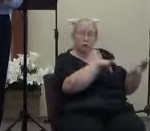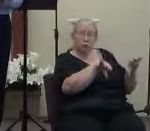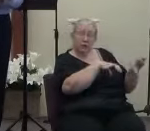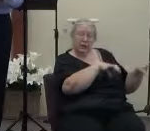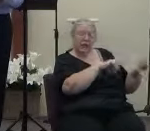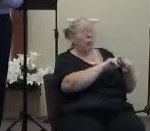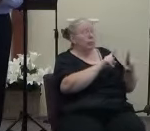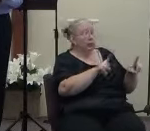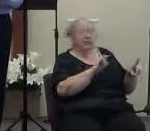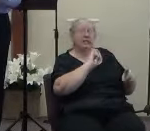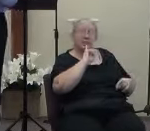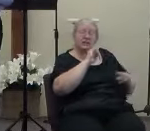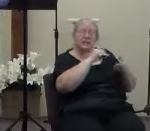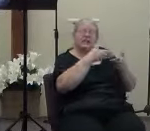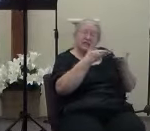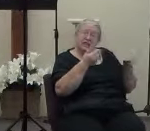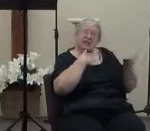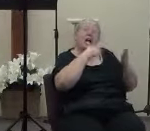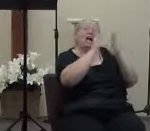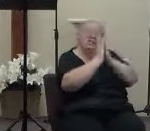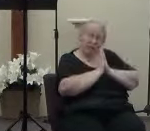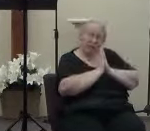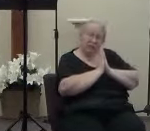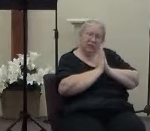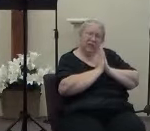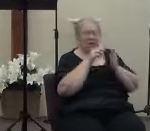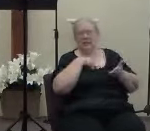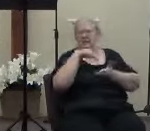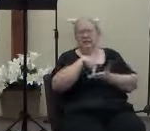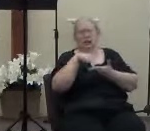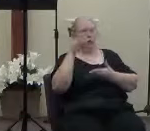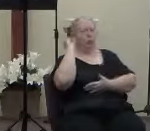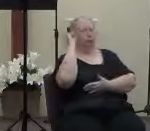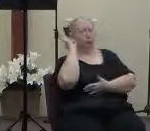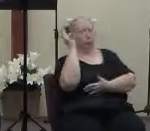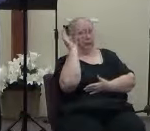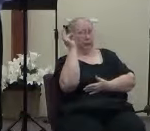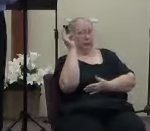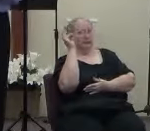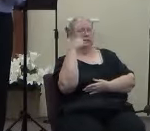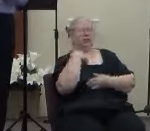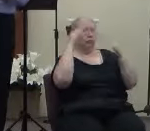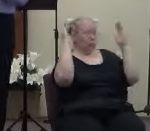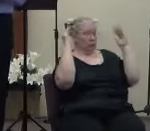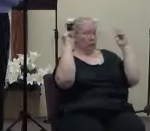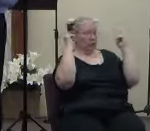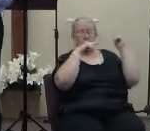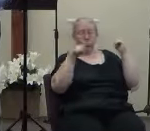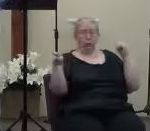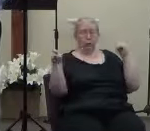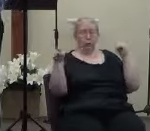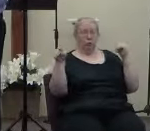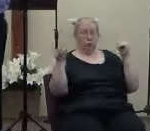you to do? There are so many Sundays I stand up here and preach, and I'm hoping that y'all hear it